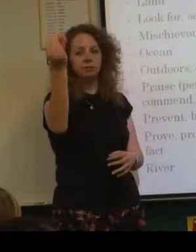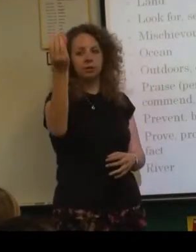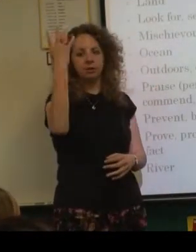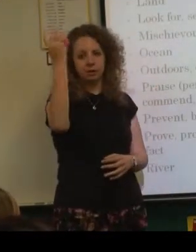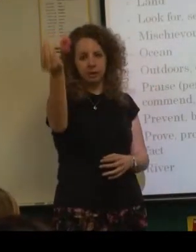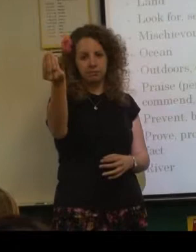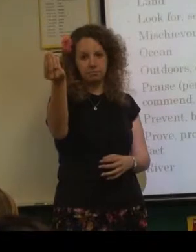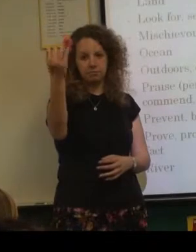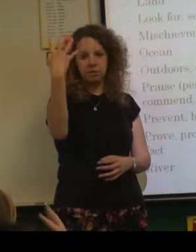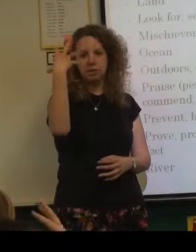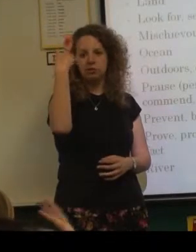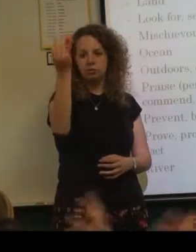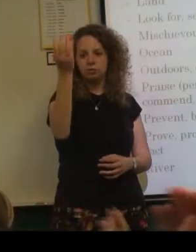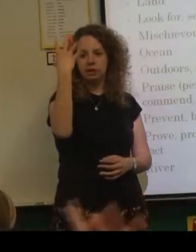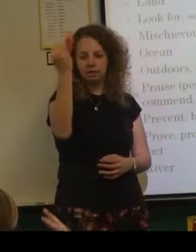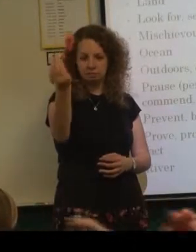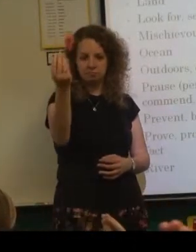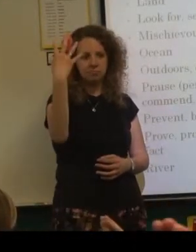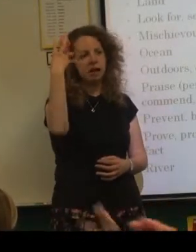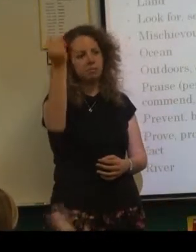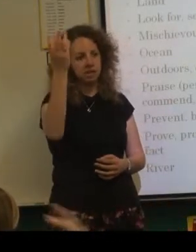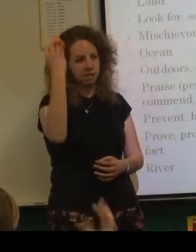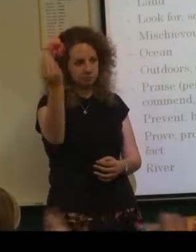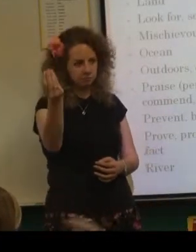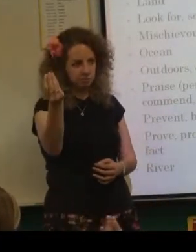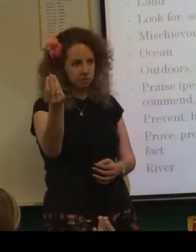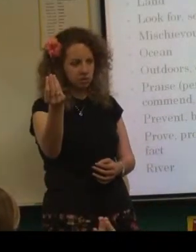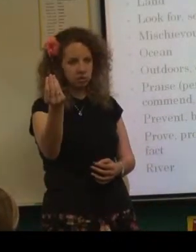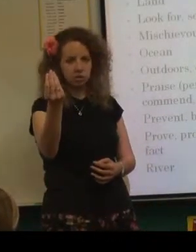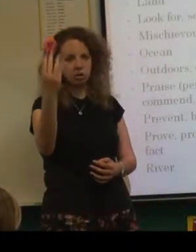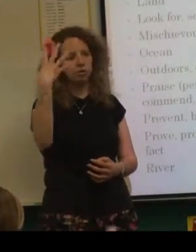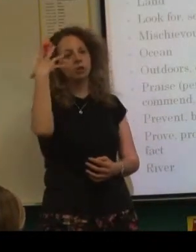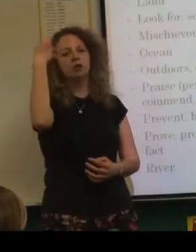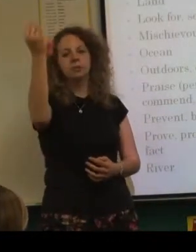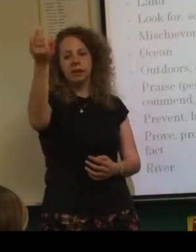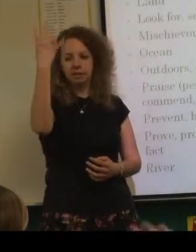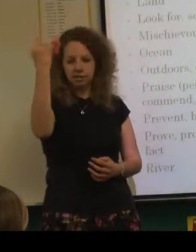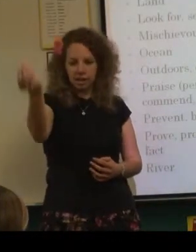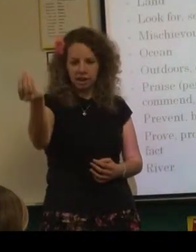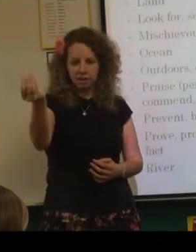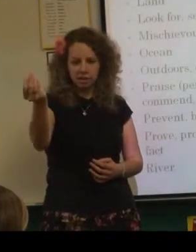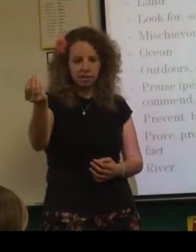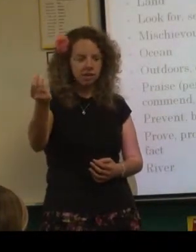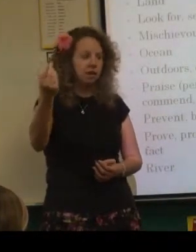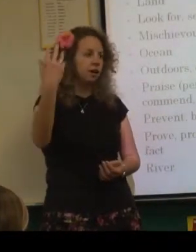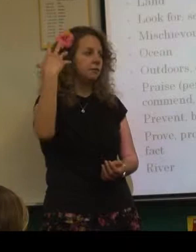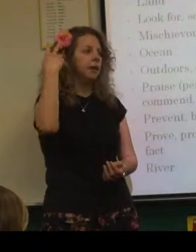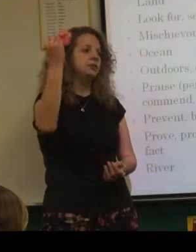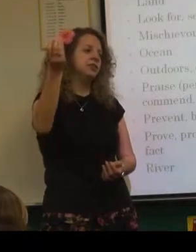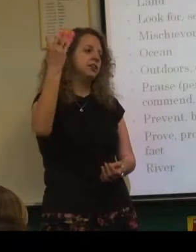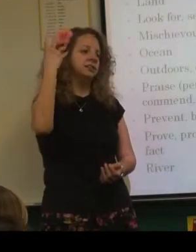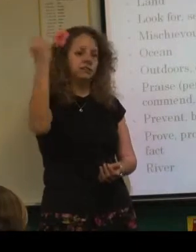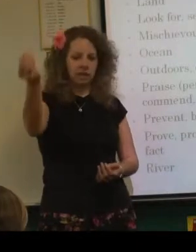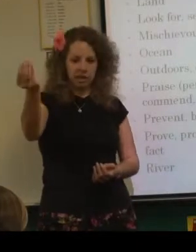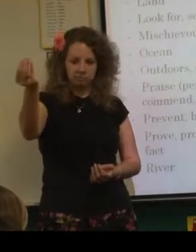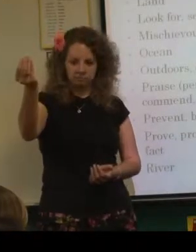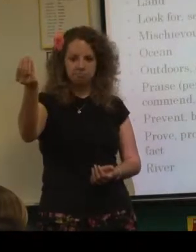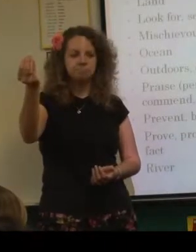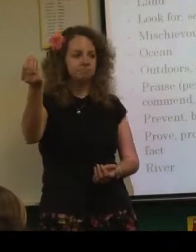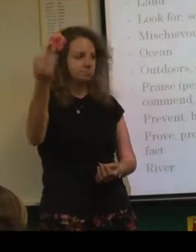go this way. You do it twice. Outside. So you can go play outside, outside it's sunny,